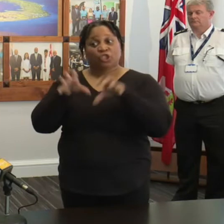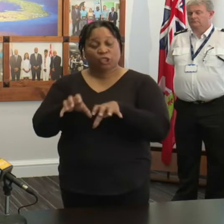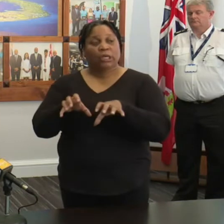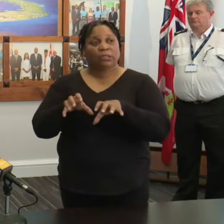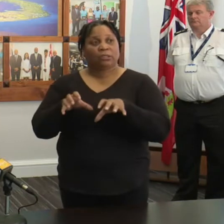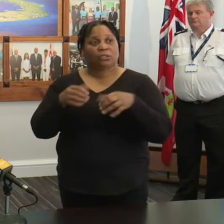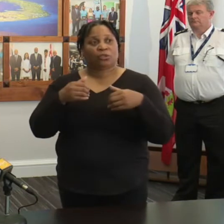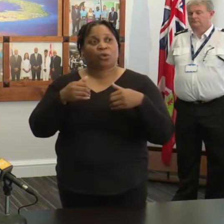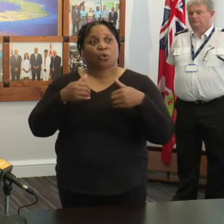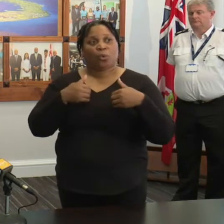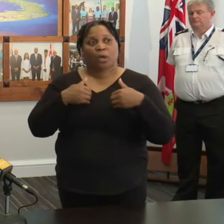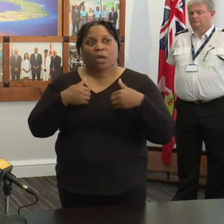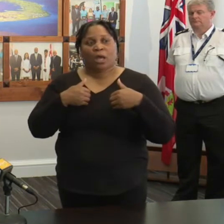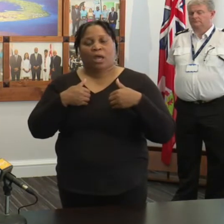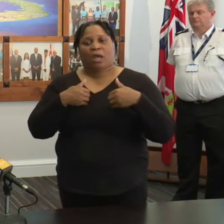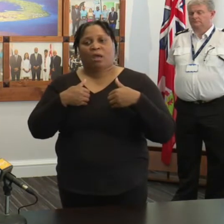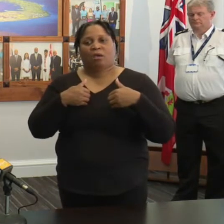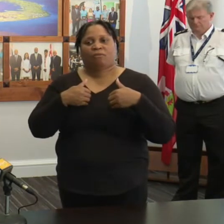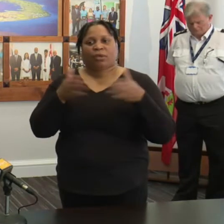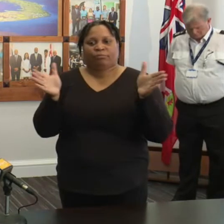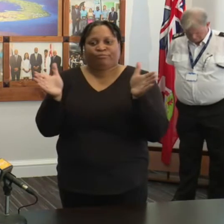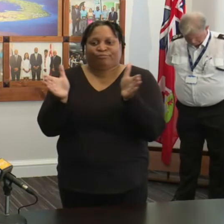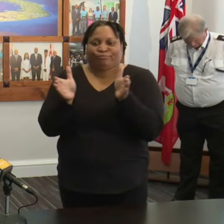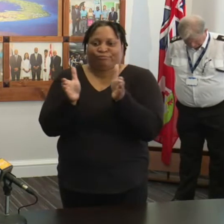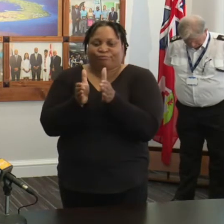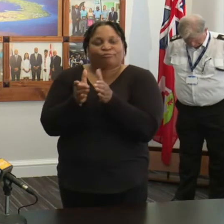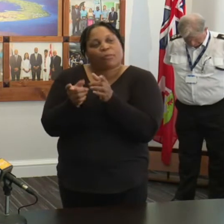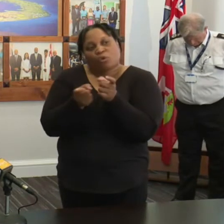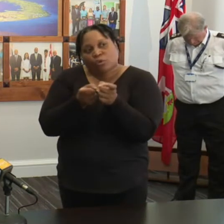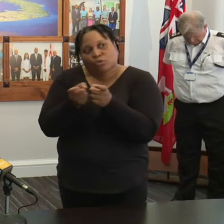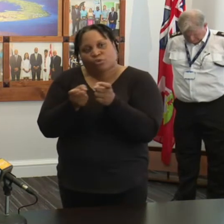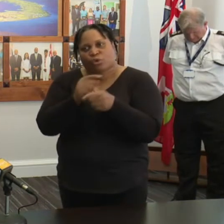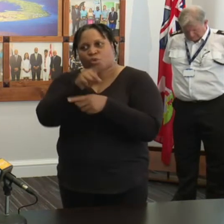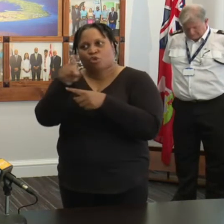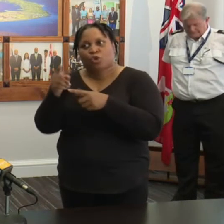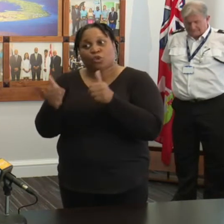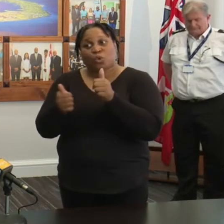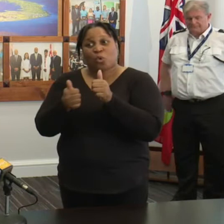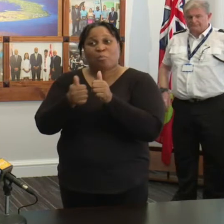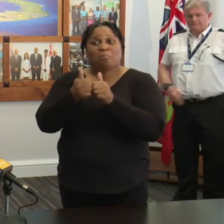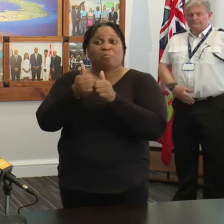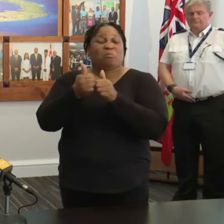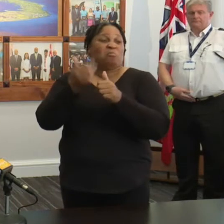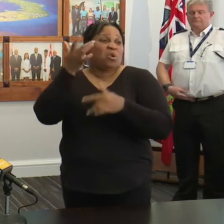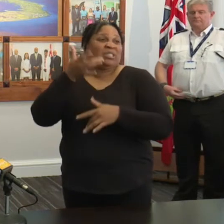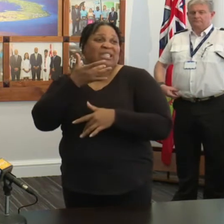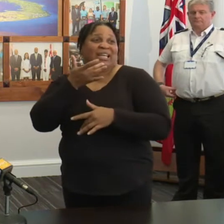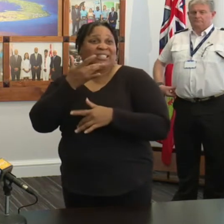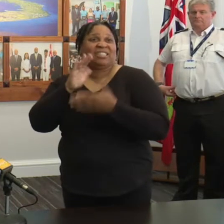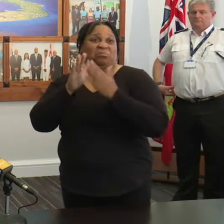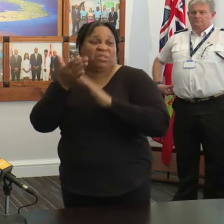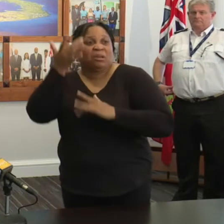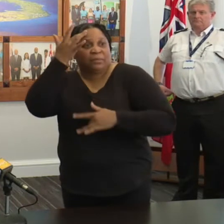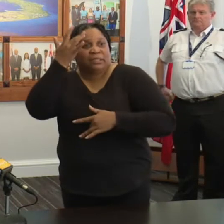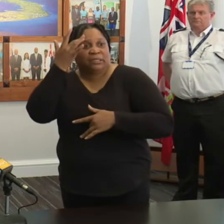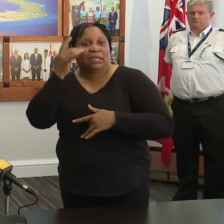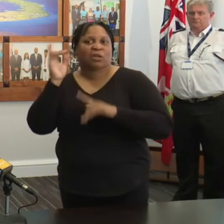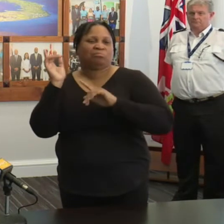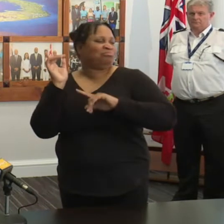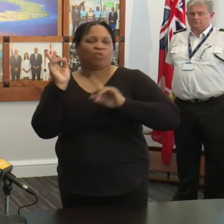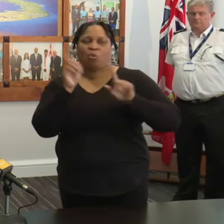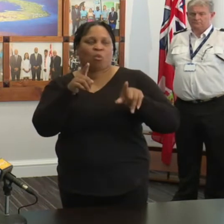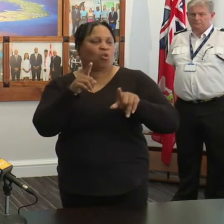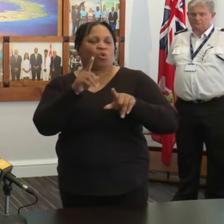have the virus suppressed sufficiently, that those who are most vulnerable won't end up being in hospital and certainly won't be